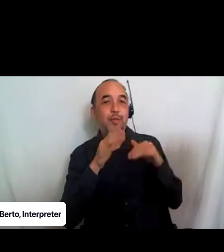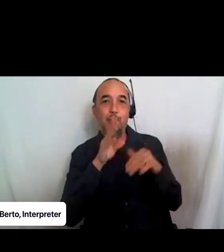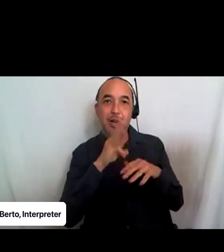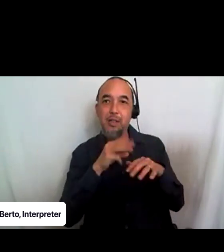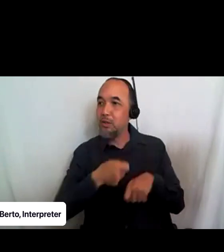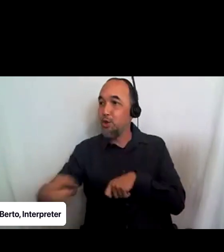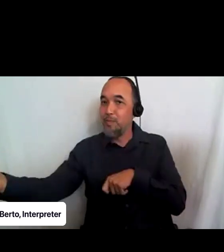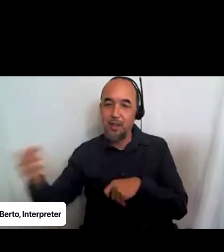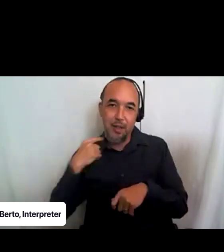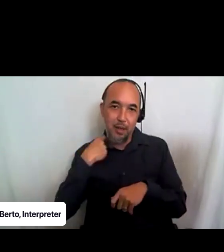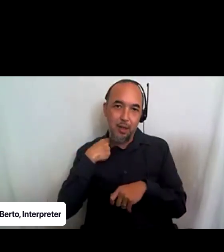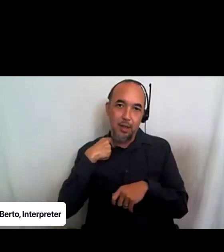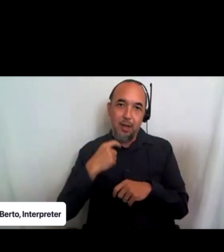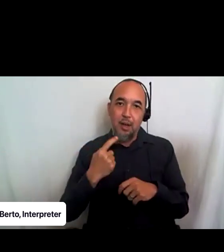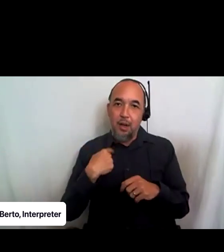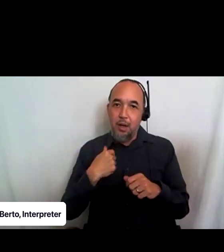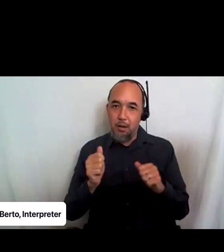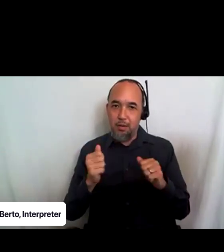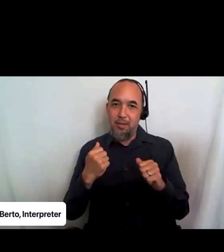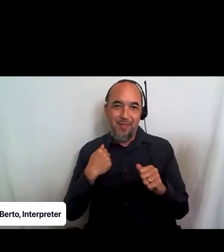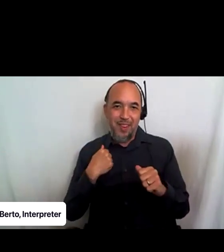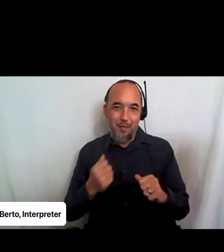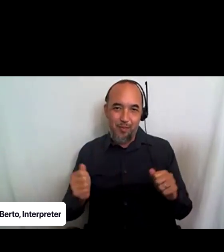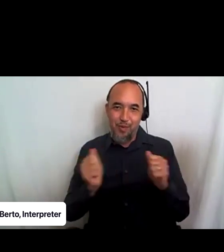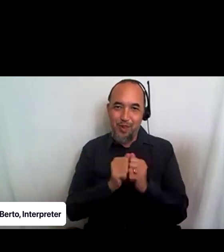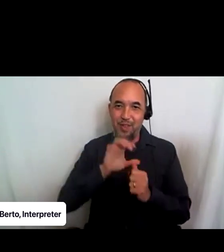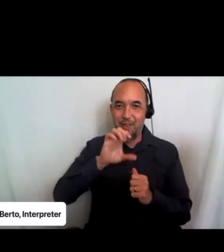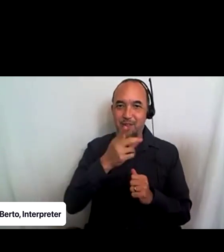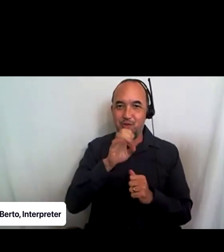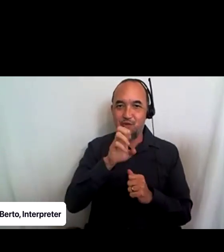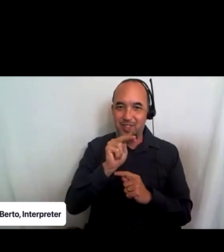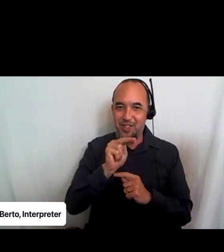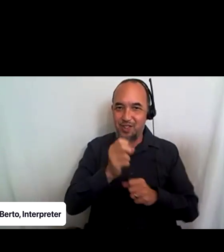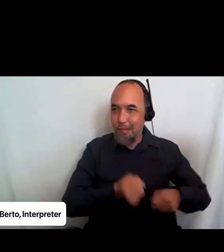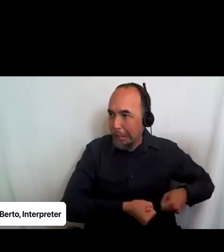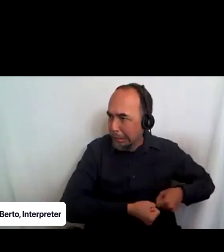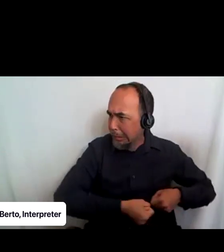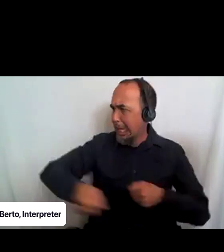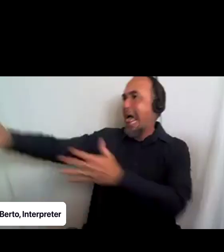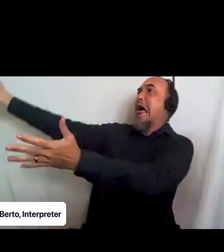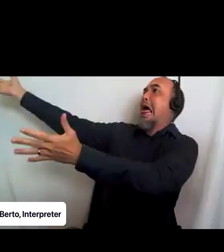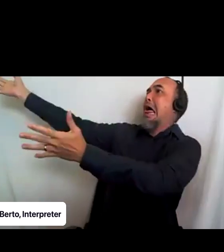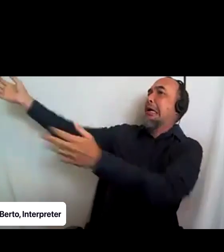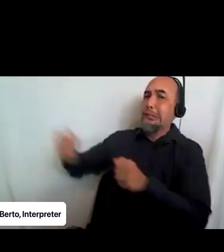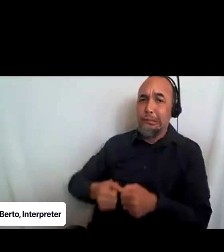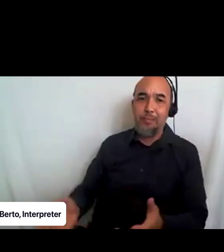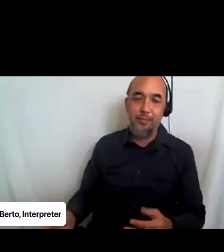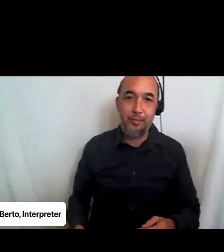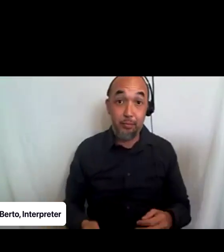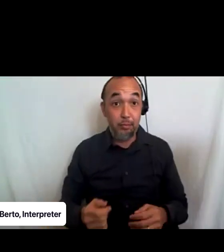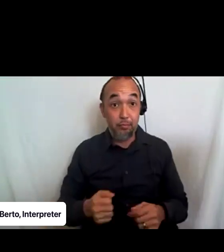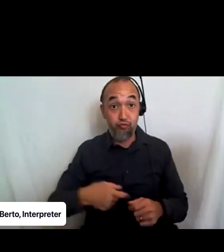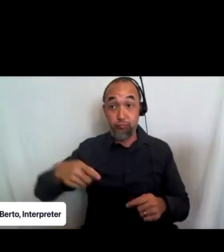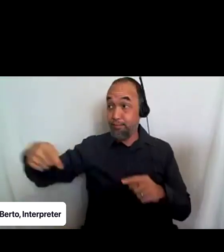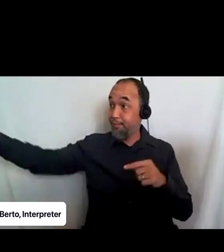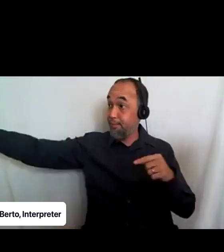was, he just threw it like Hodor. He just went yeah, in his Irish accent, nah! And it went far.